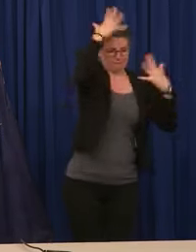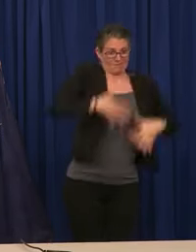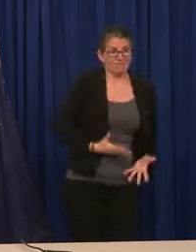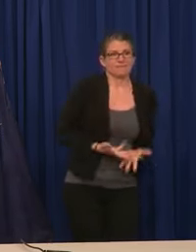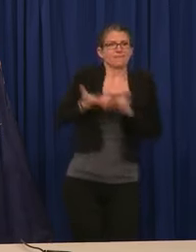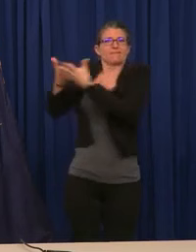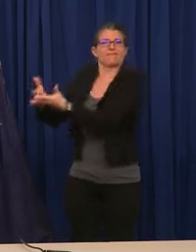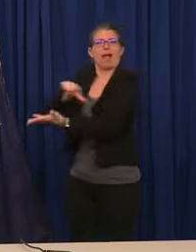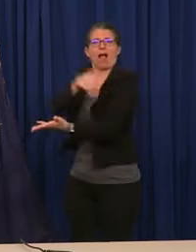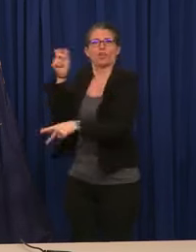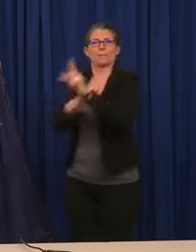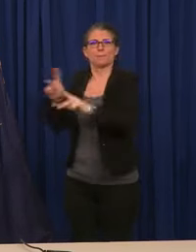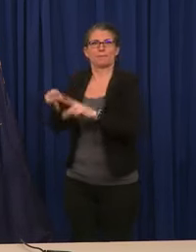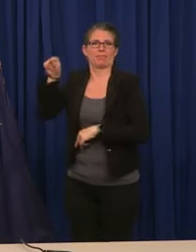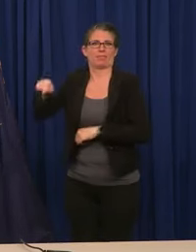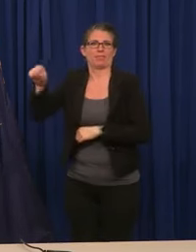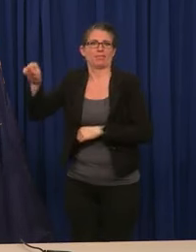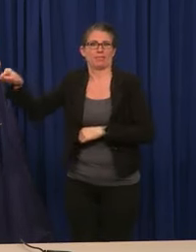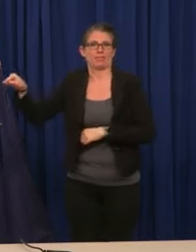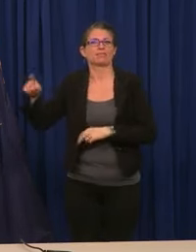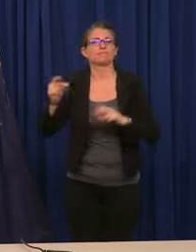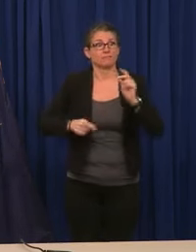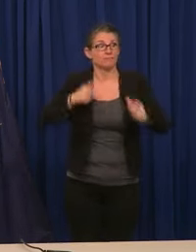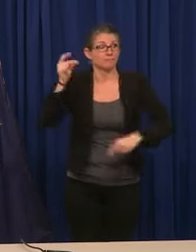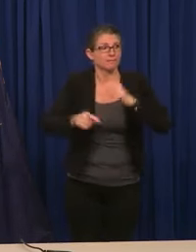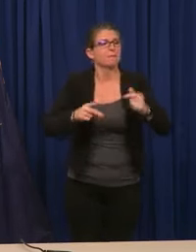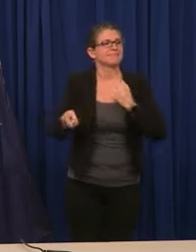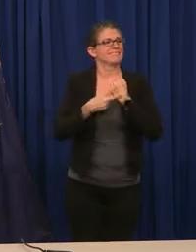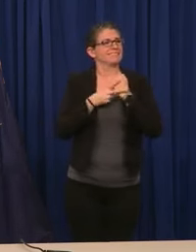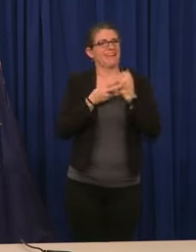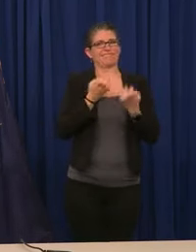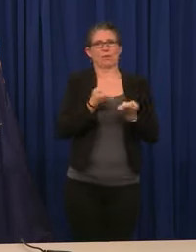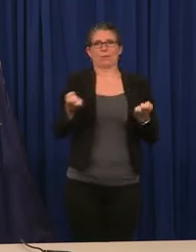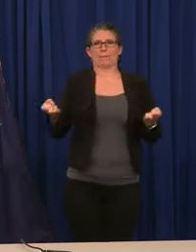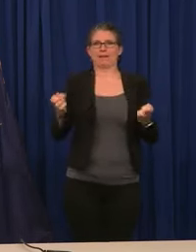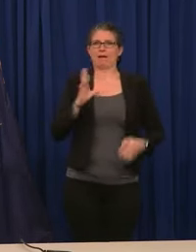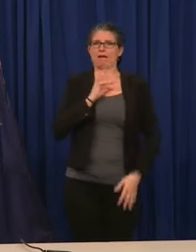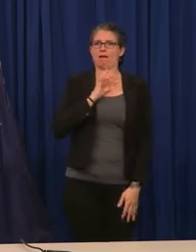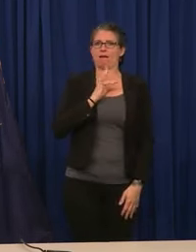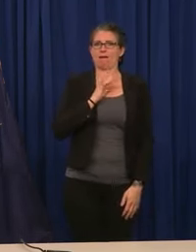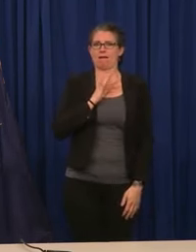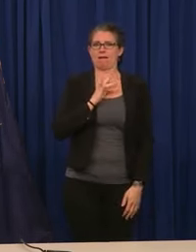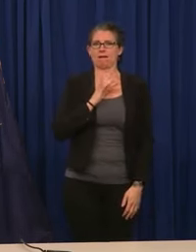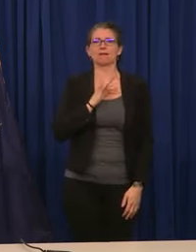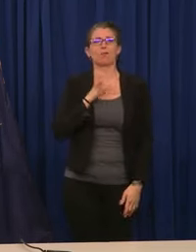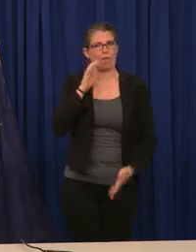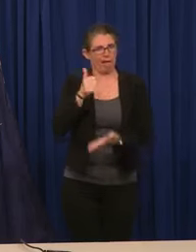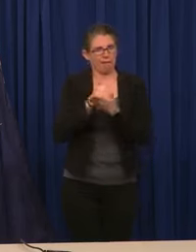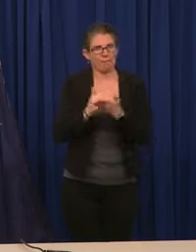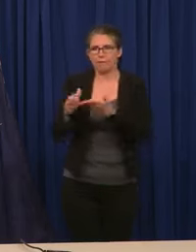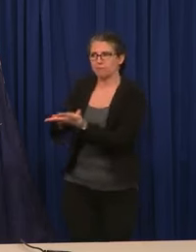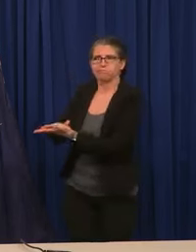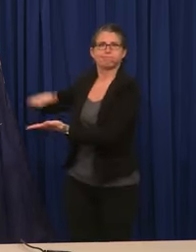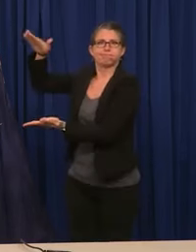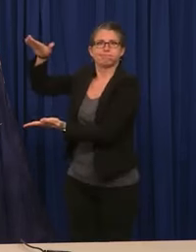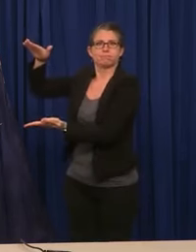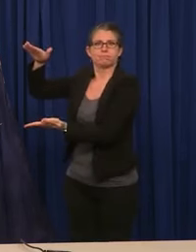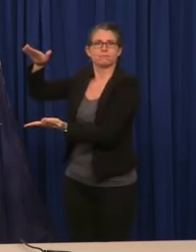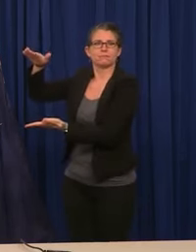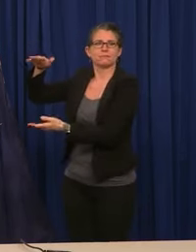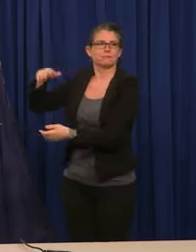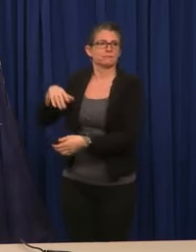rapid diagnostic test in and of itself is a PPE conservation strategy.